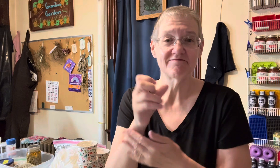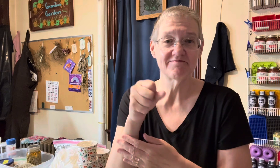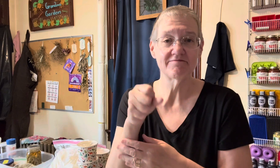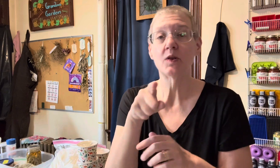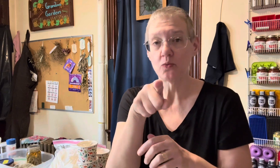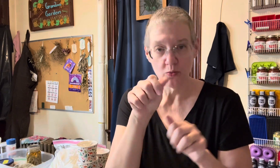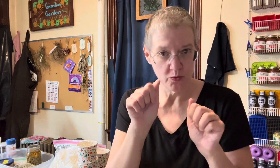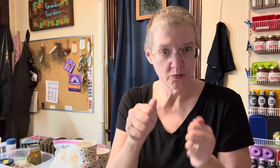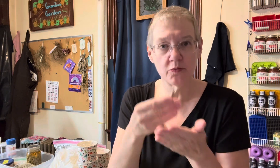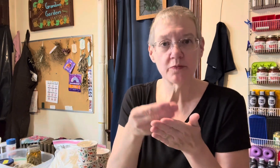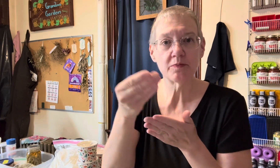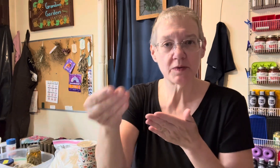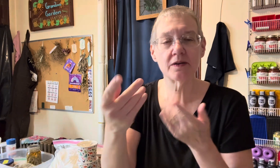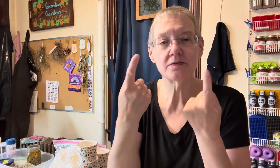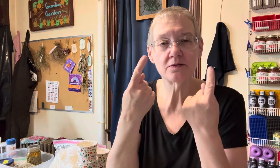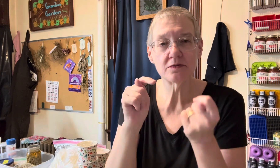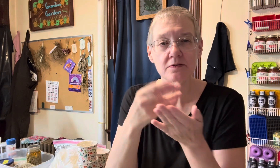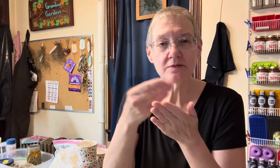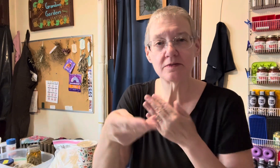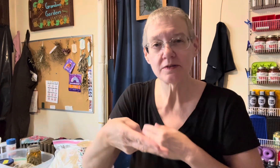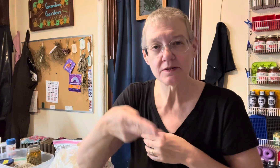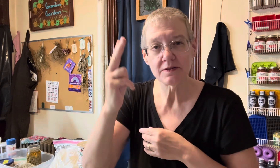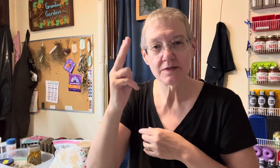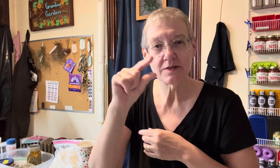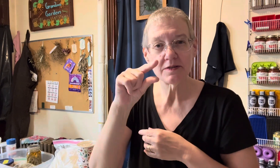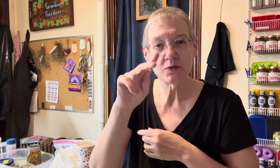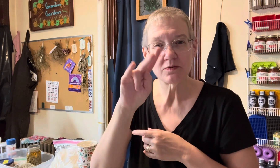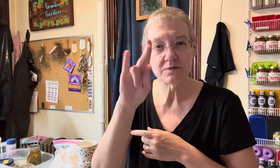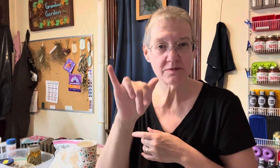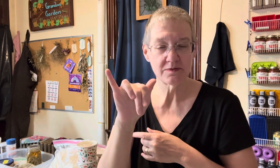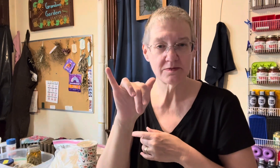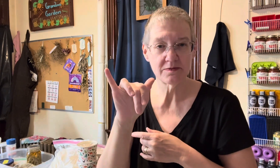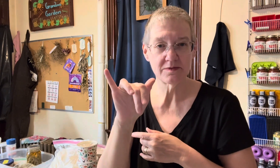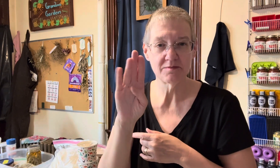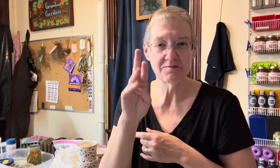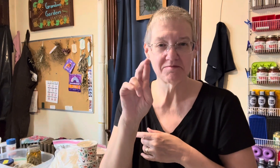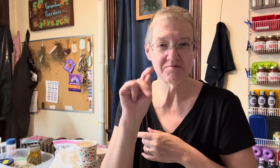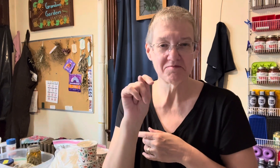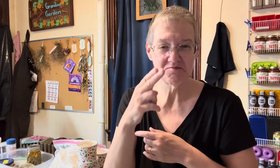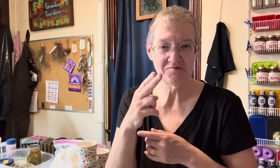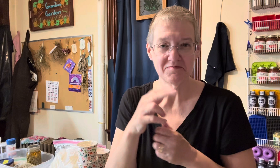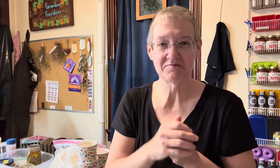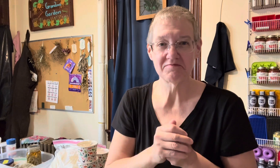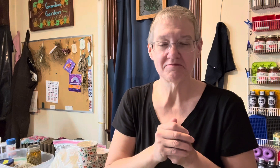Yes, it takes time to make my own broth, but you can buy broth. Try to find high quality broth.